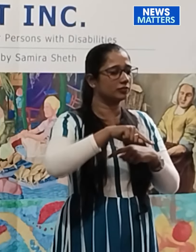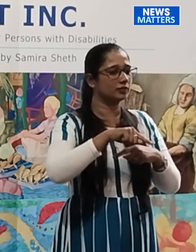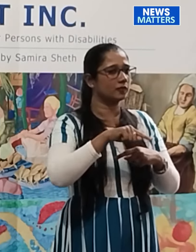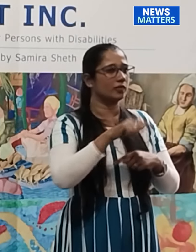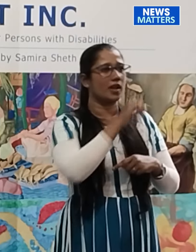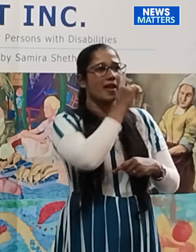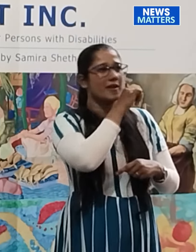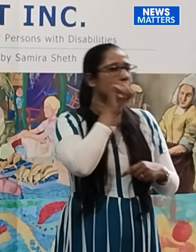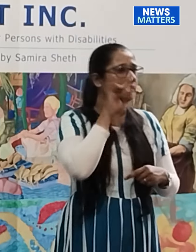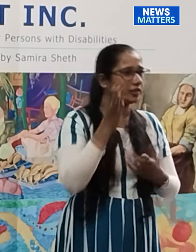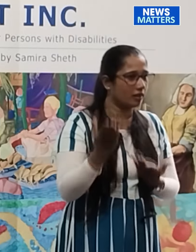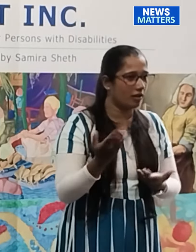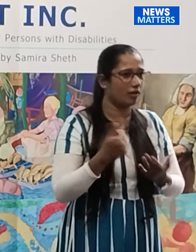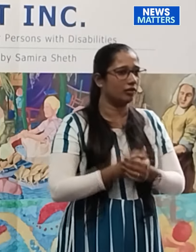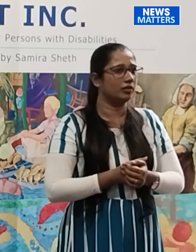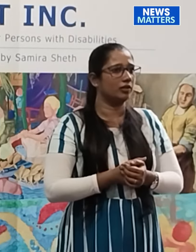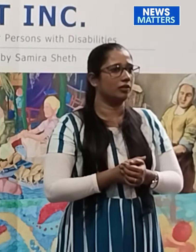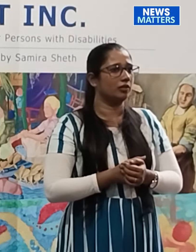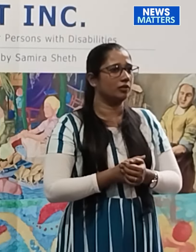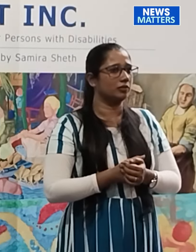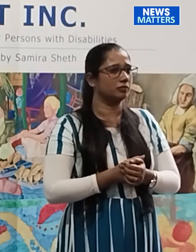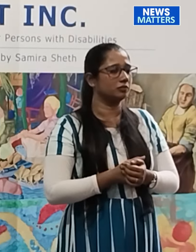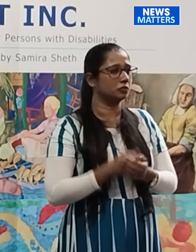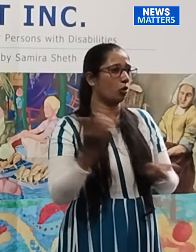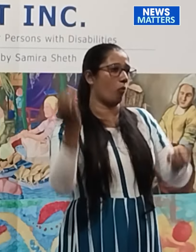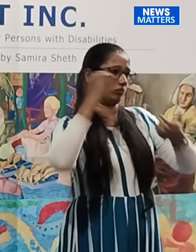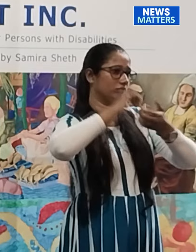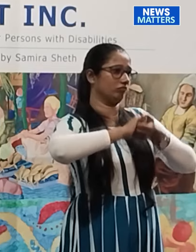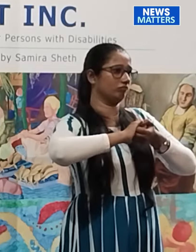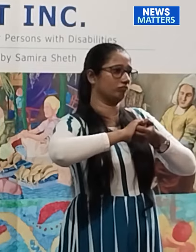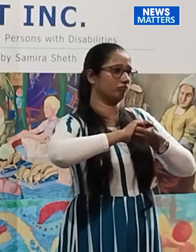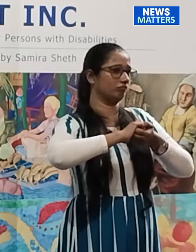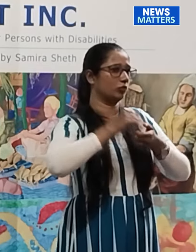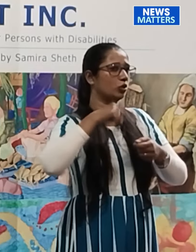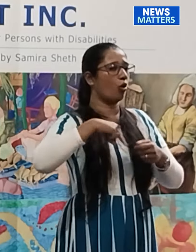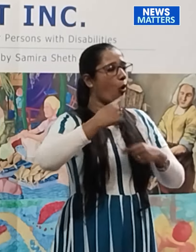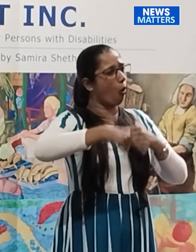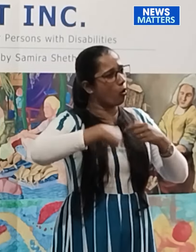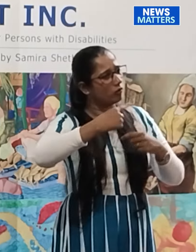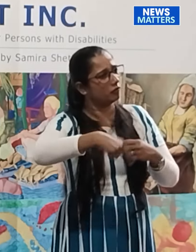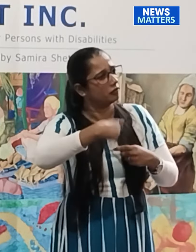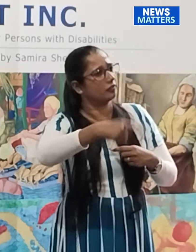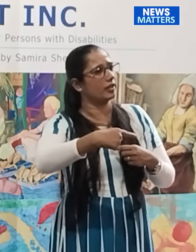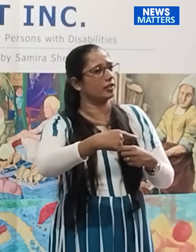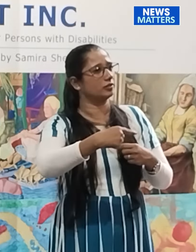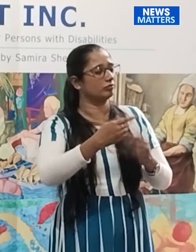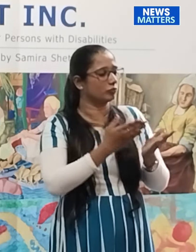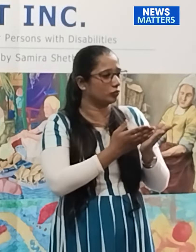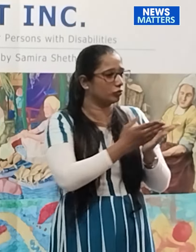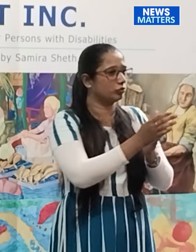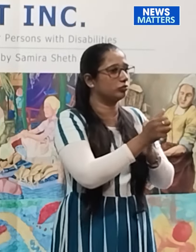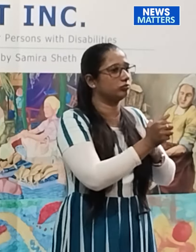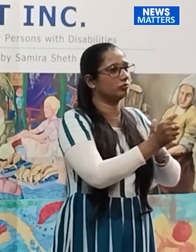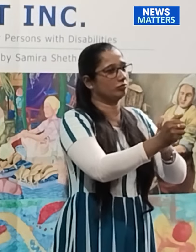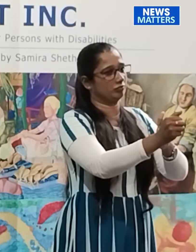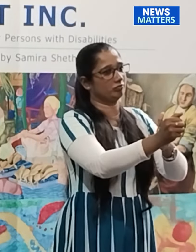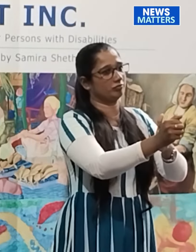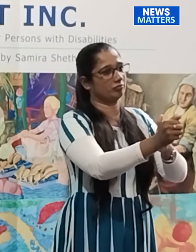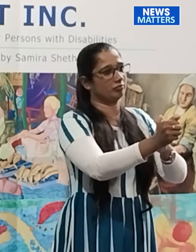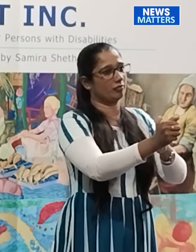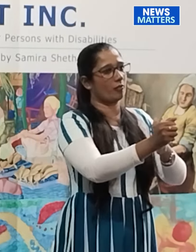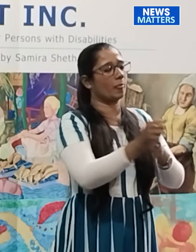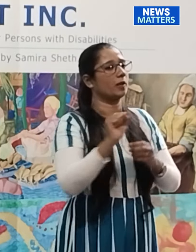India is one of the, I mean, the partner with us who always guided and given